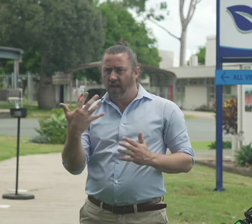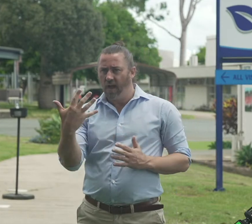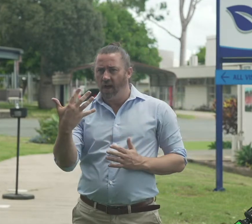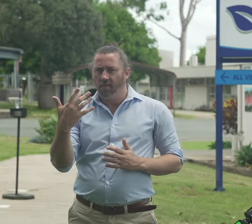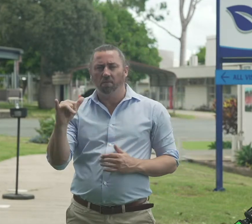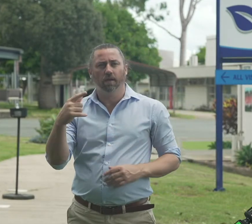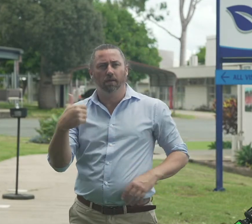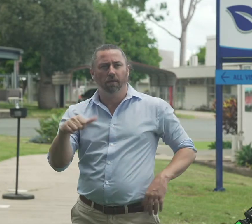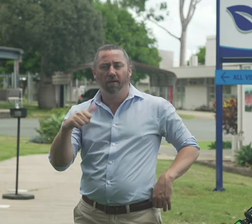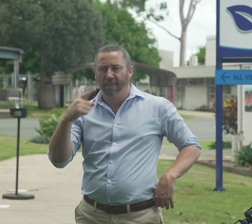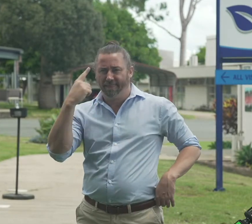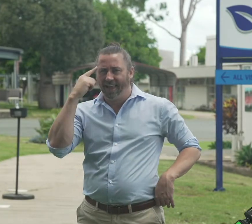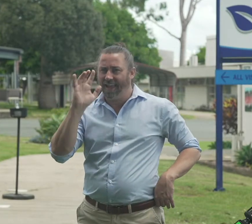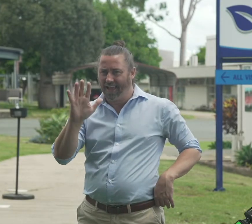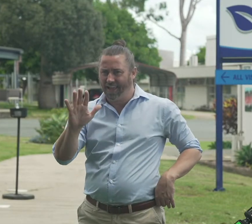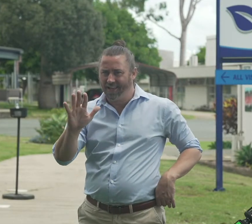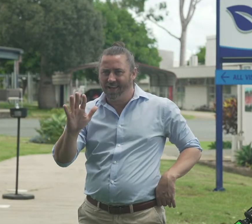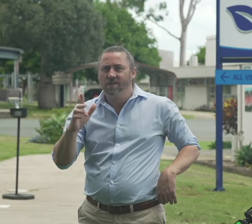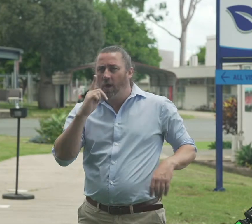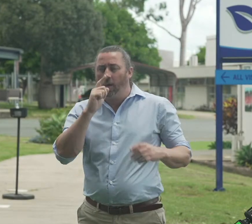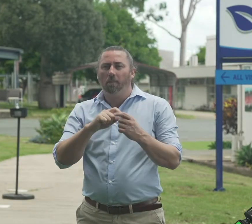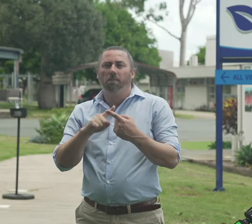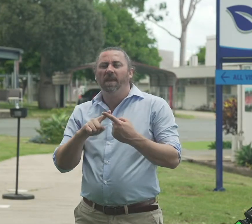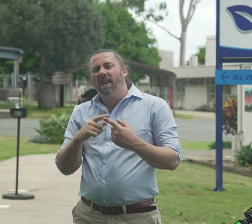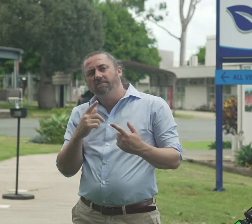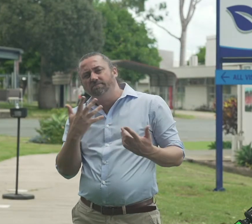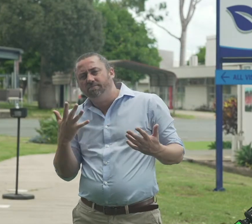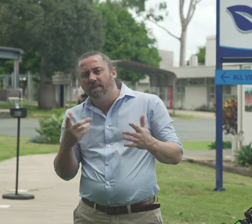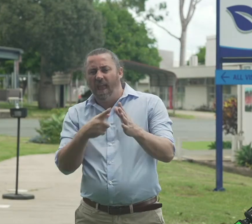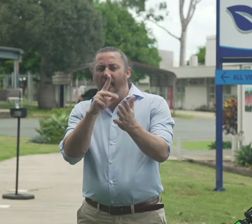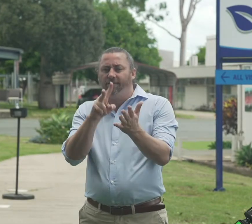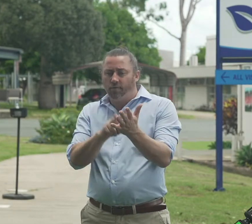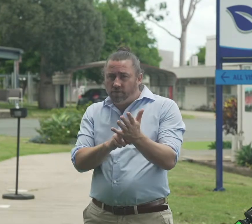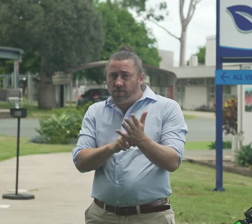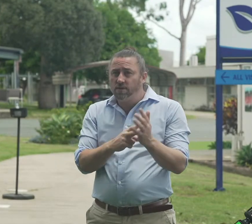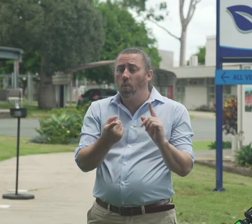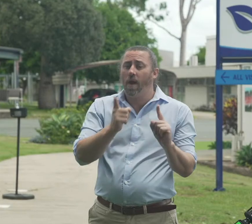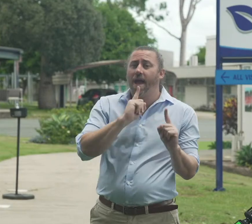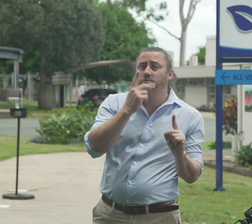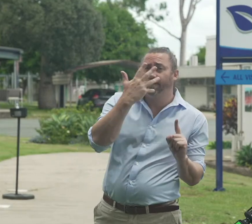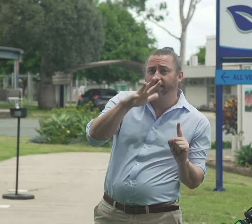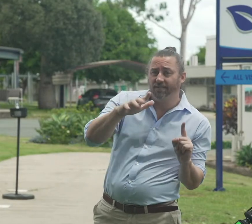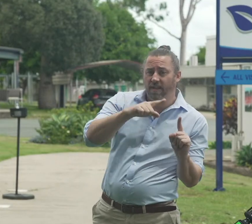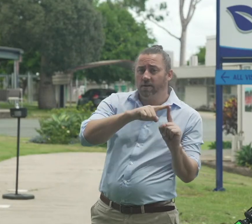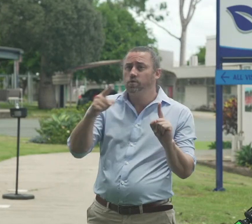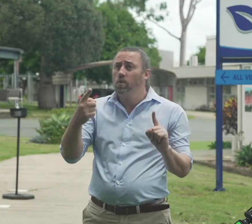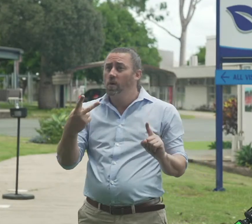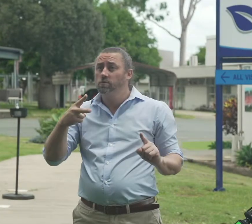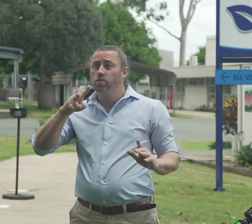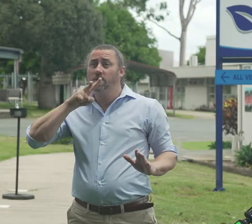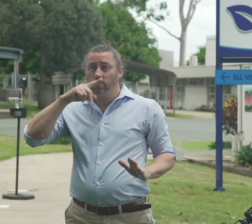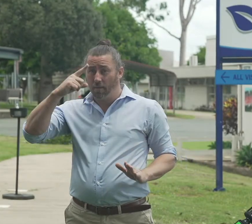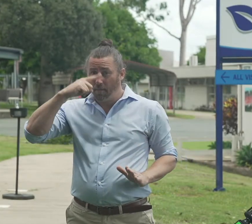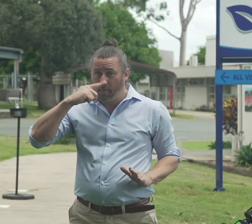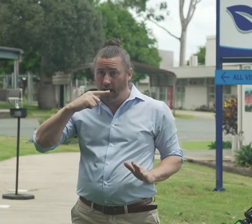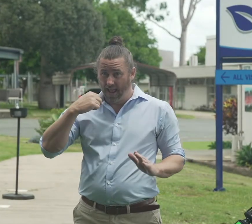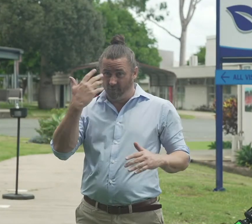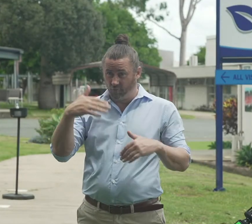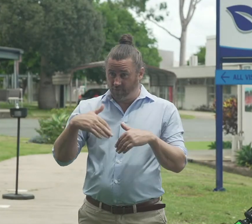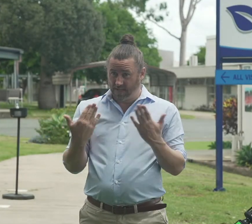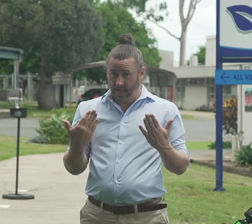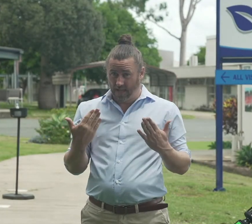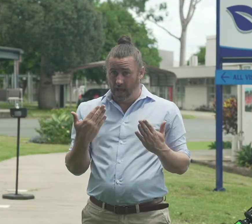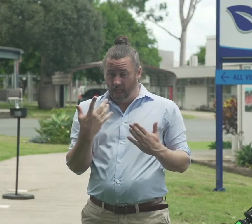haven't thought about this much. In fact, we admit about 150 to 200 people to Queensland hospitals every day